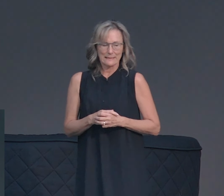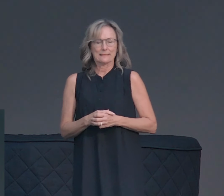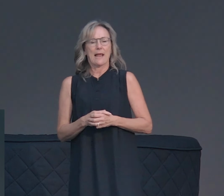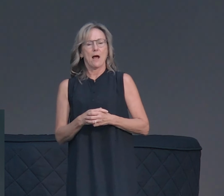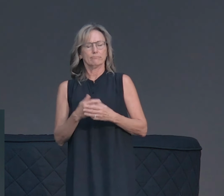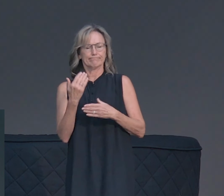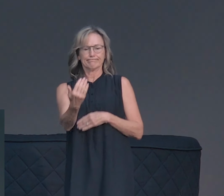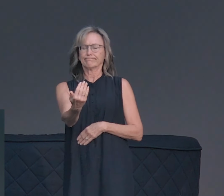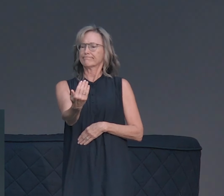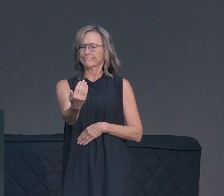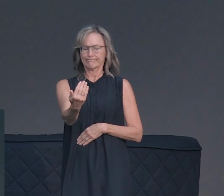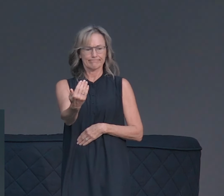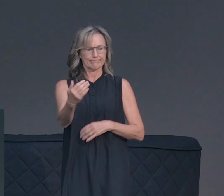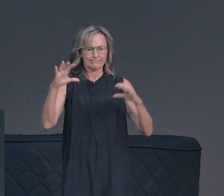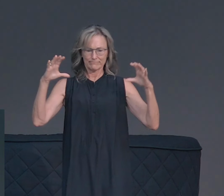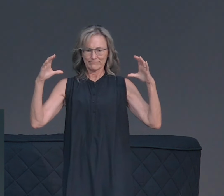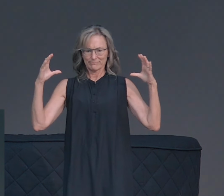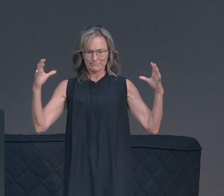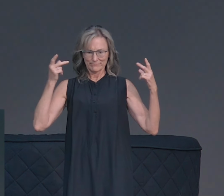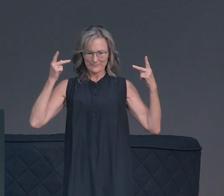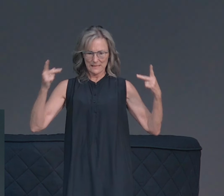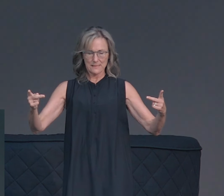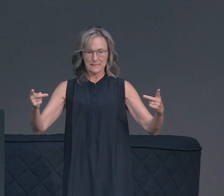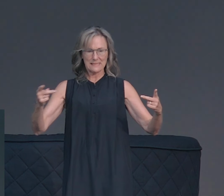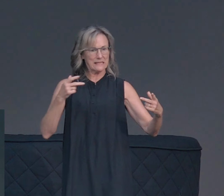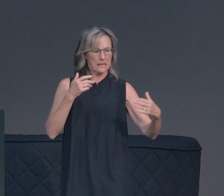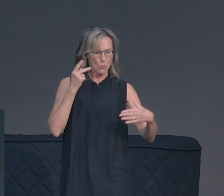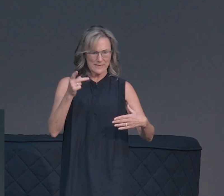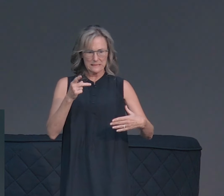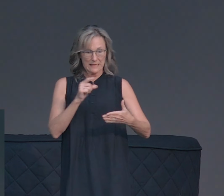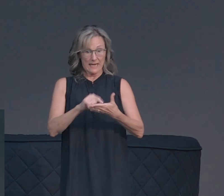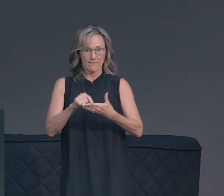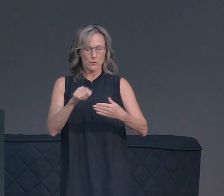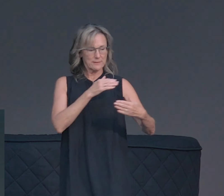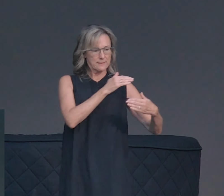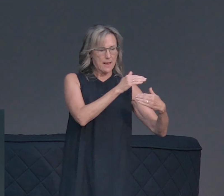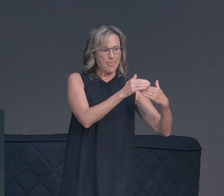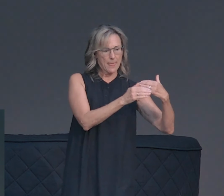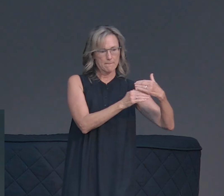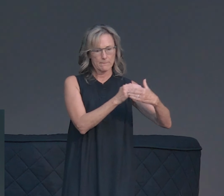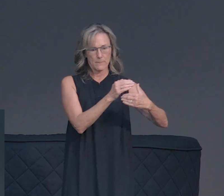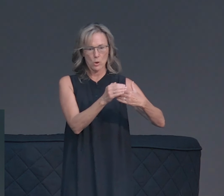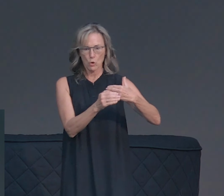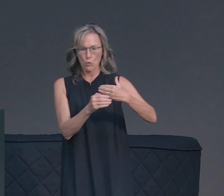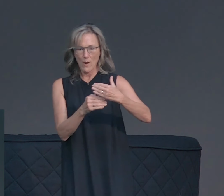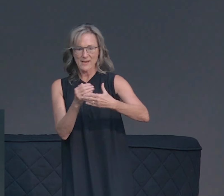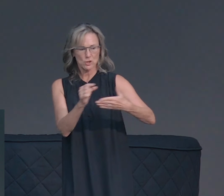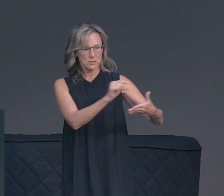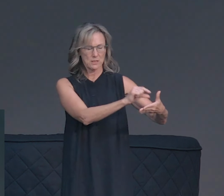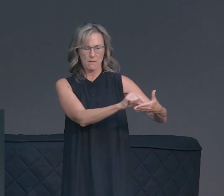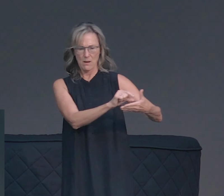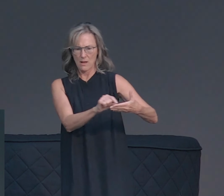more. When we look at the progression that Jesus is giving in these